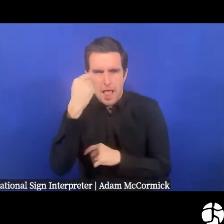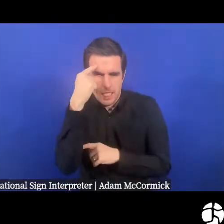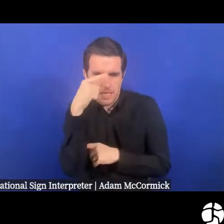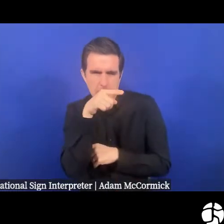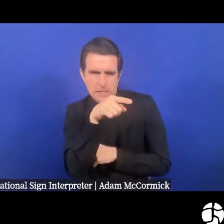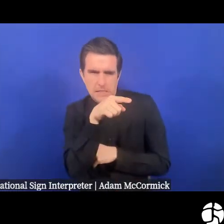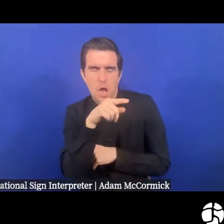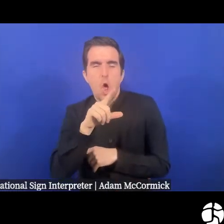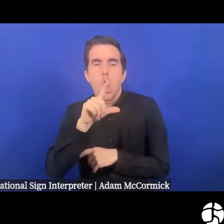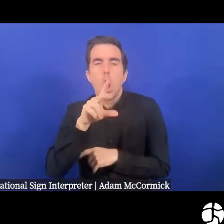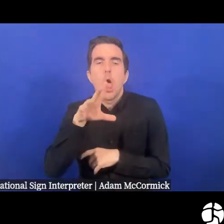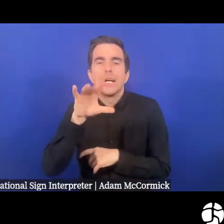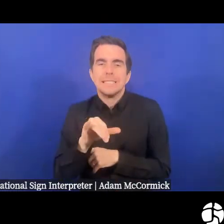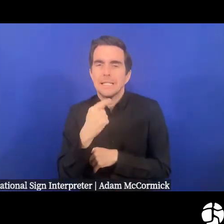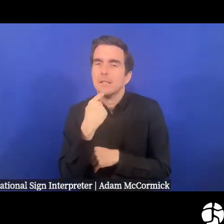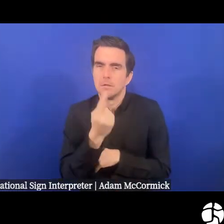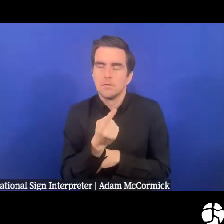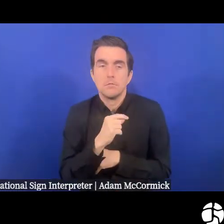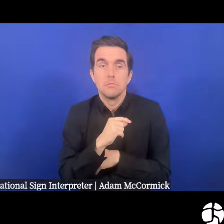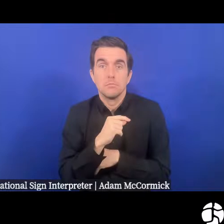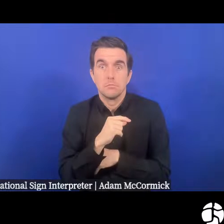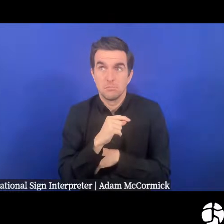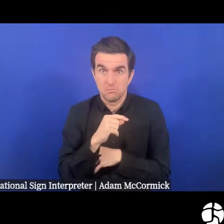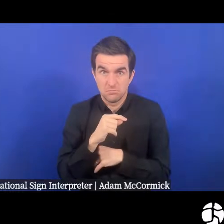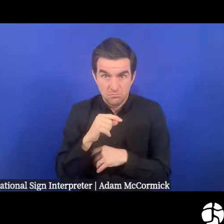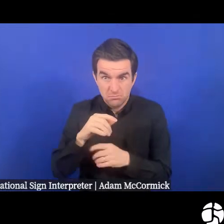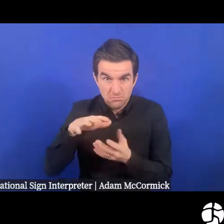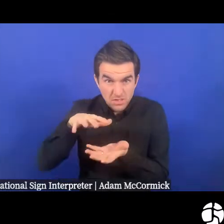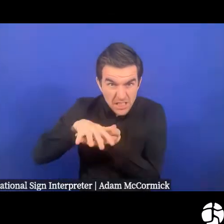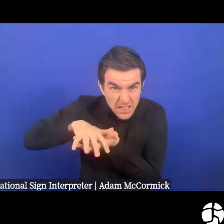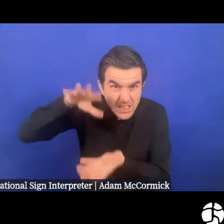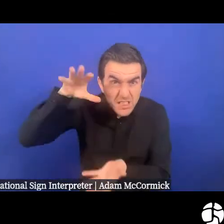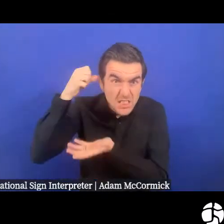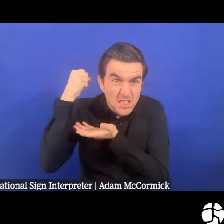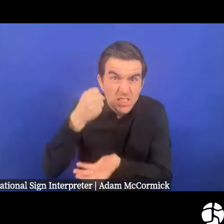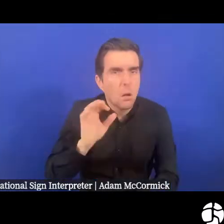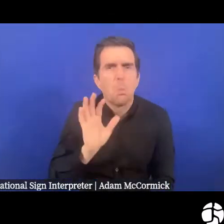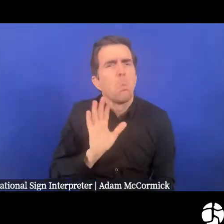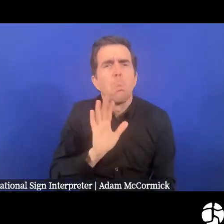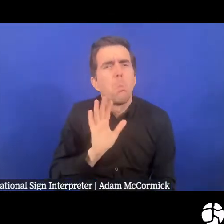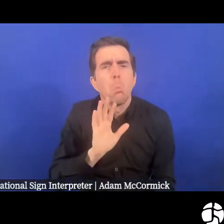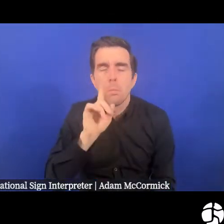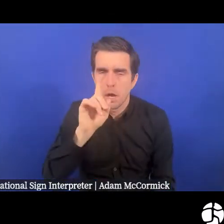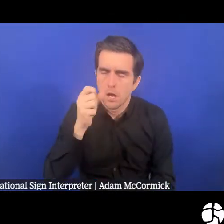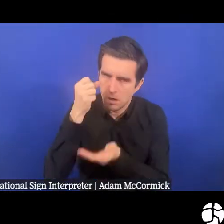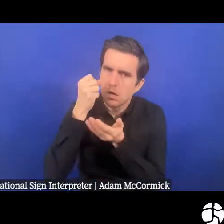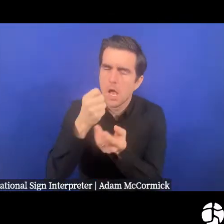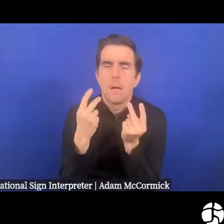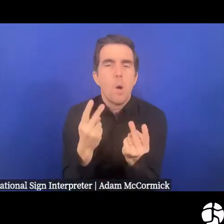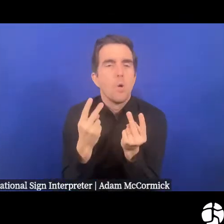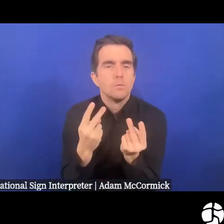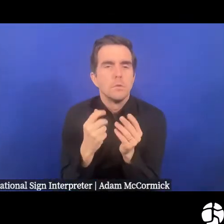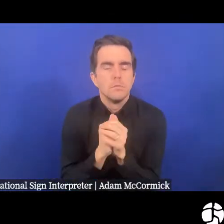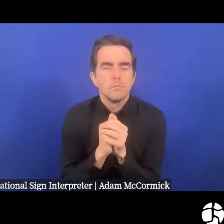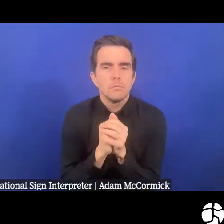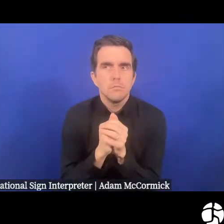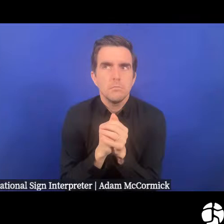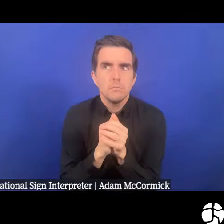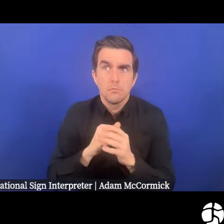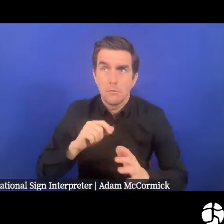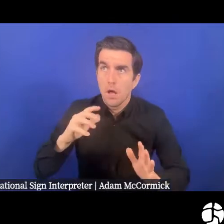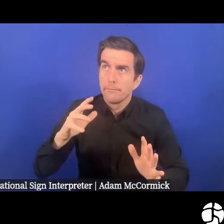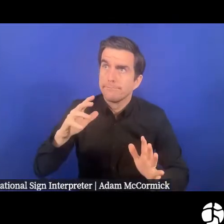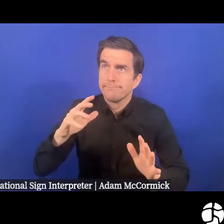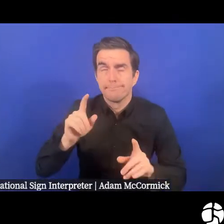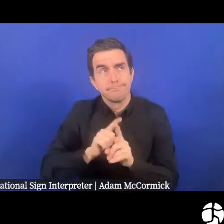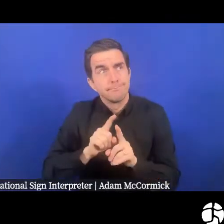important thing. The most important thing is your plan of action and your human resources that will